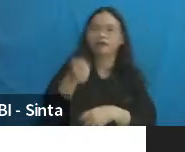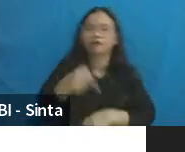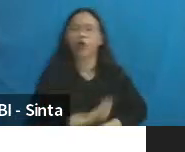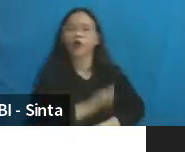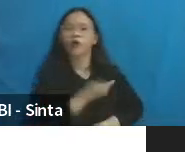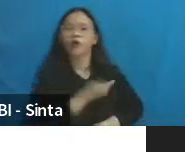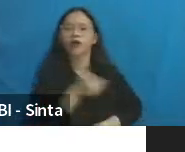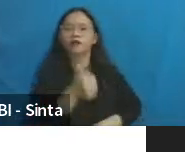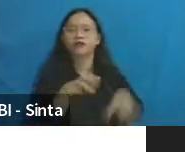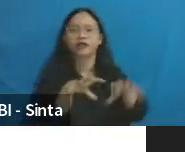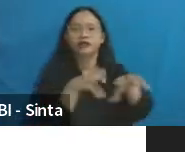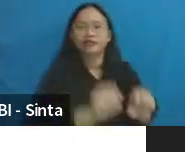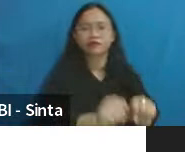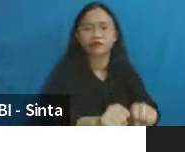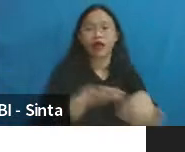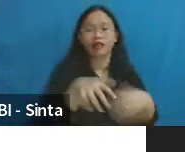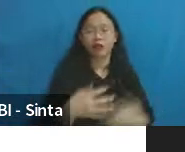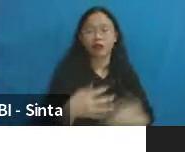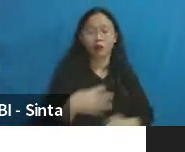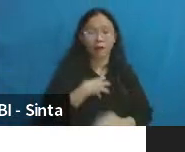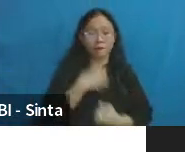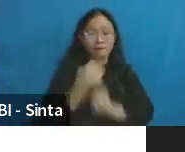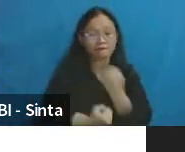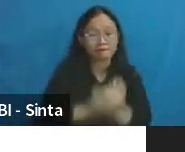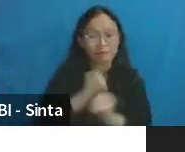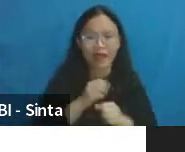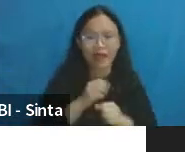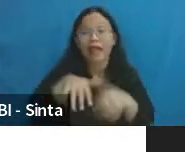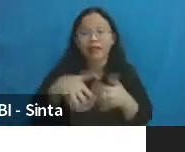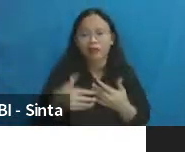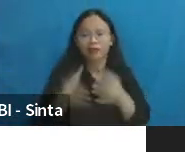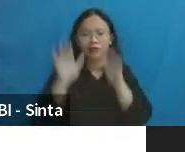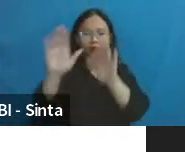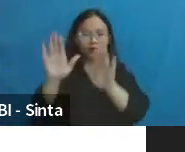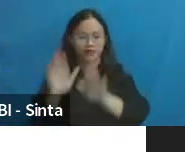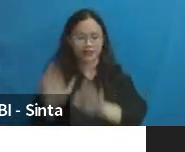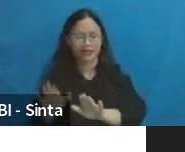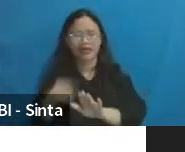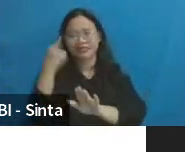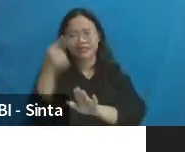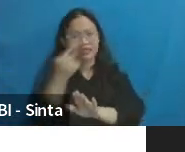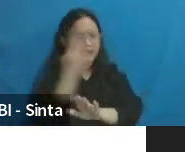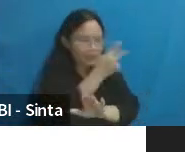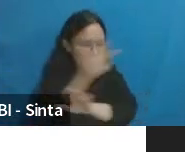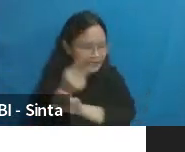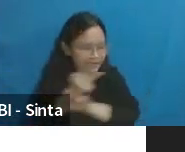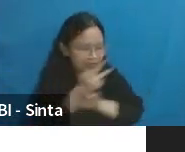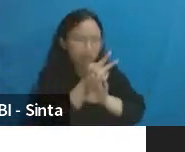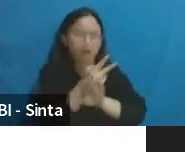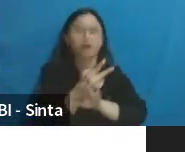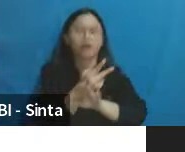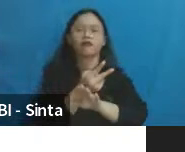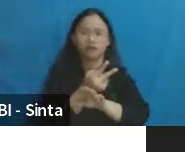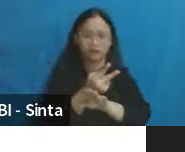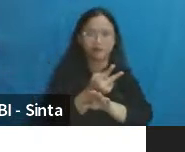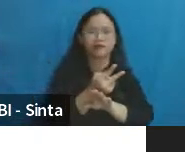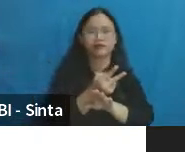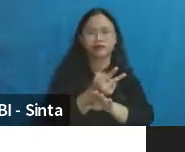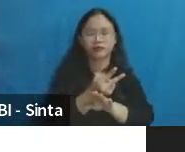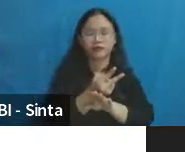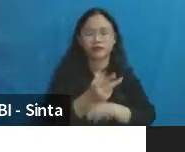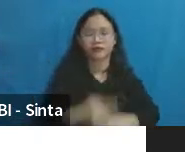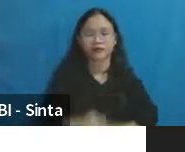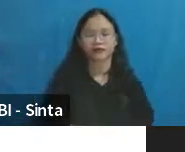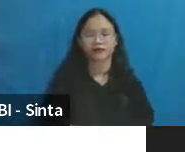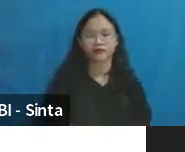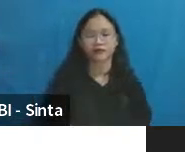often been carried out, which have definitely created